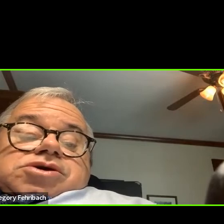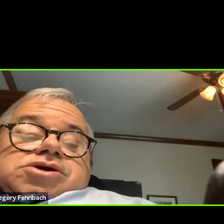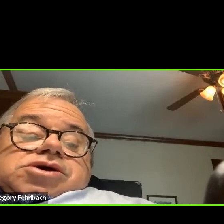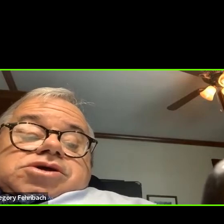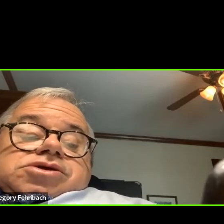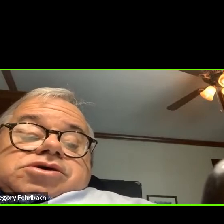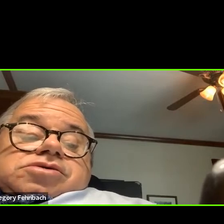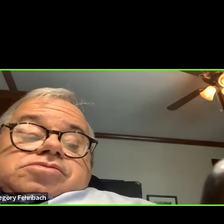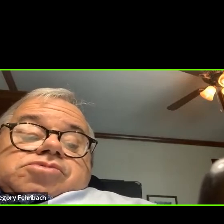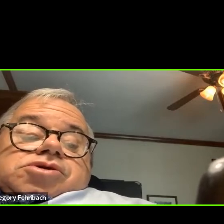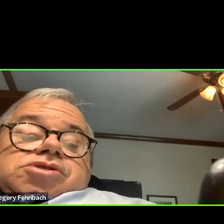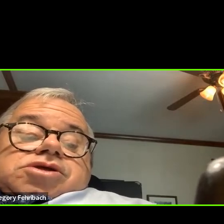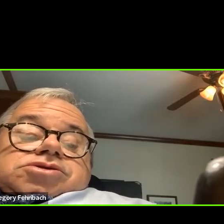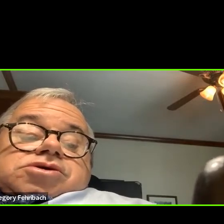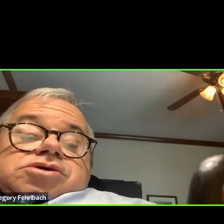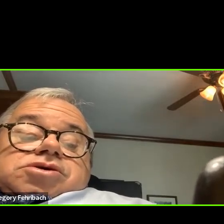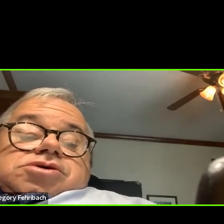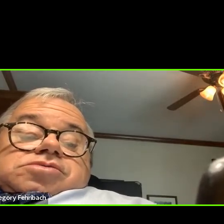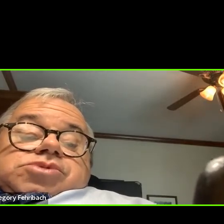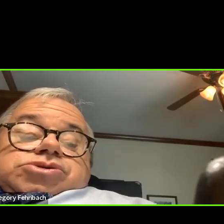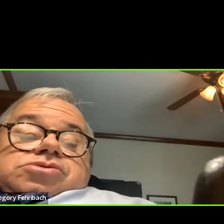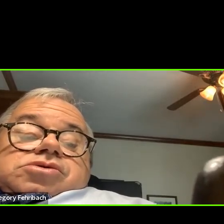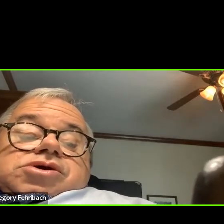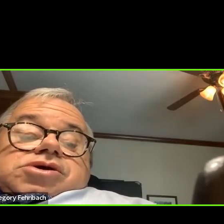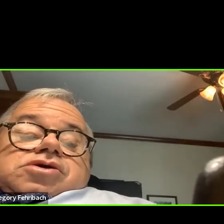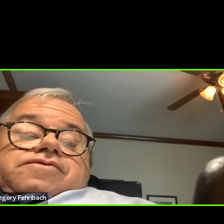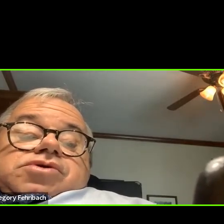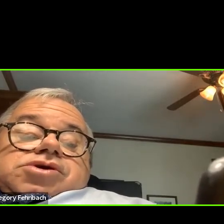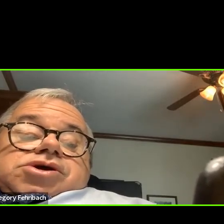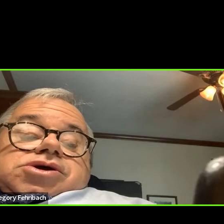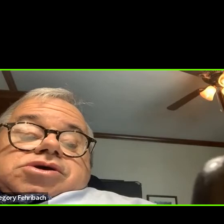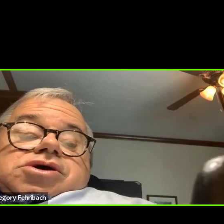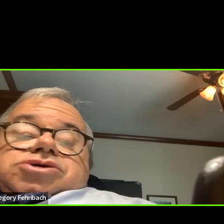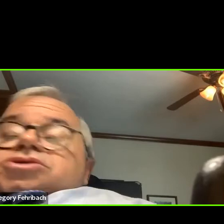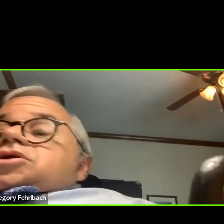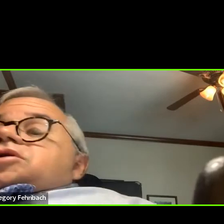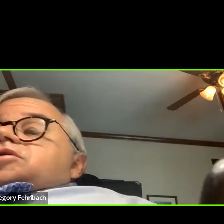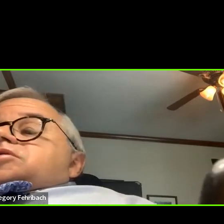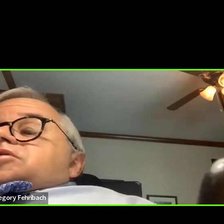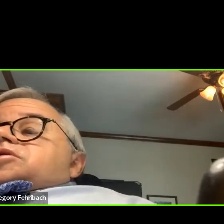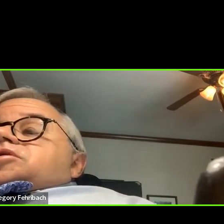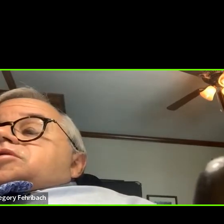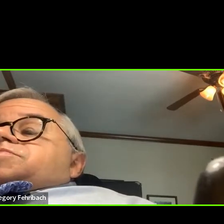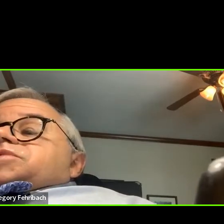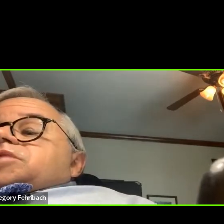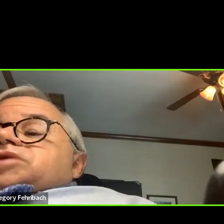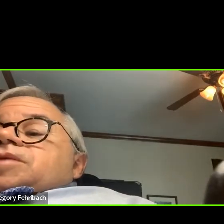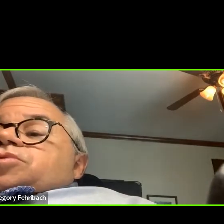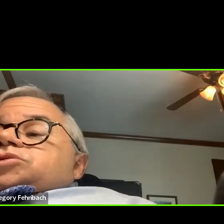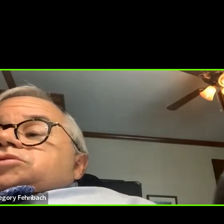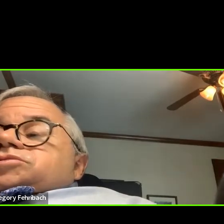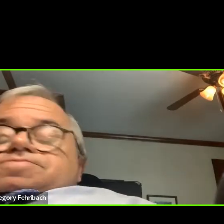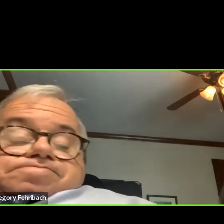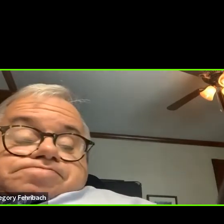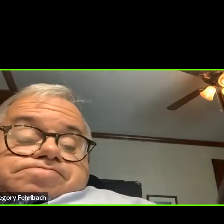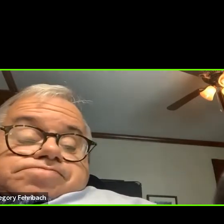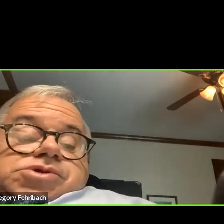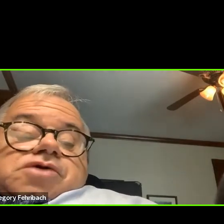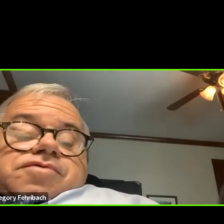Committee, and we're going to let Mr. Elver Ozen begin with that